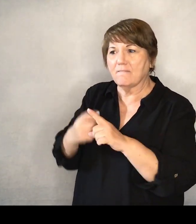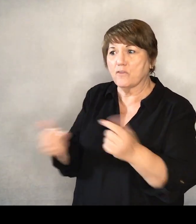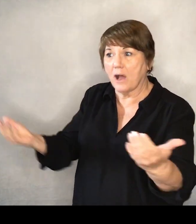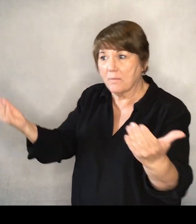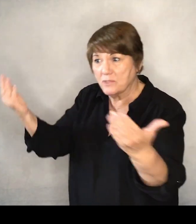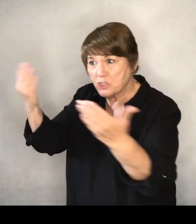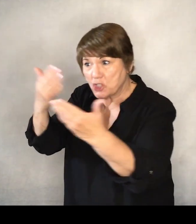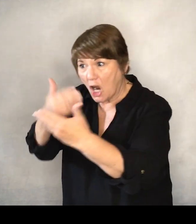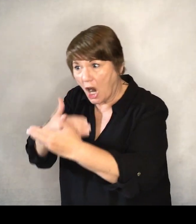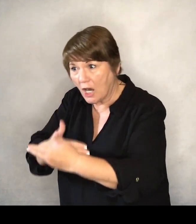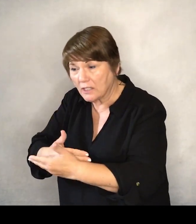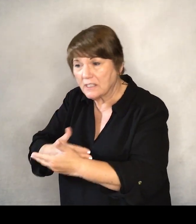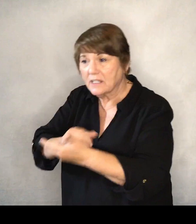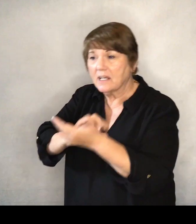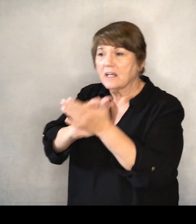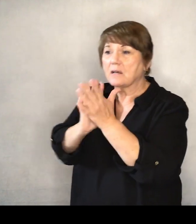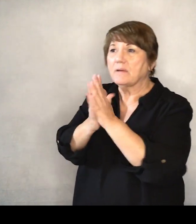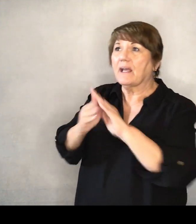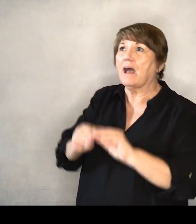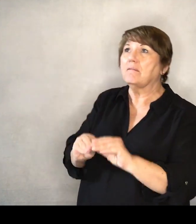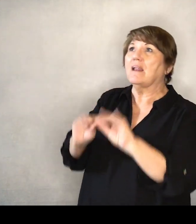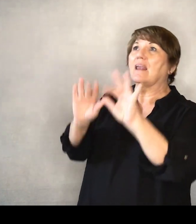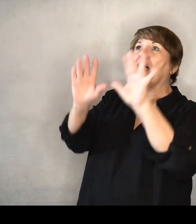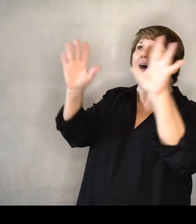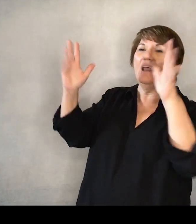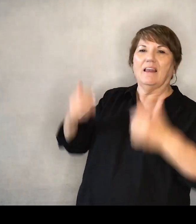darkness, and bringing him out into the light.